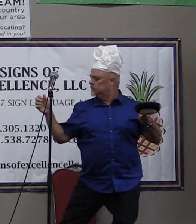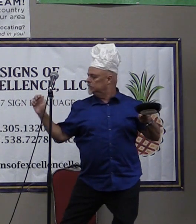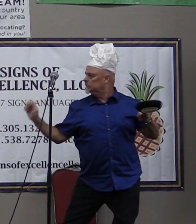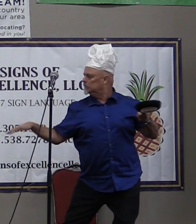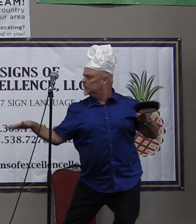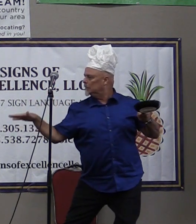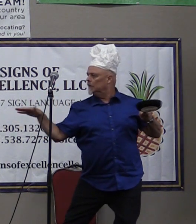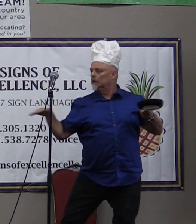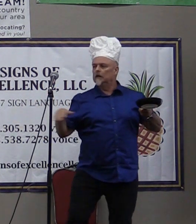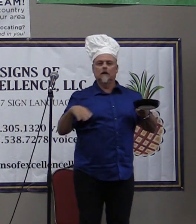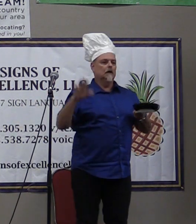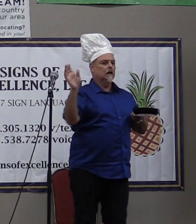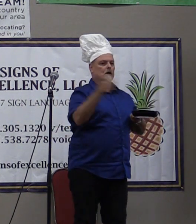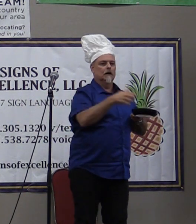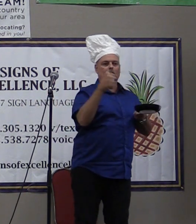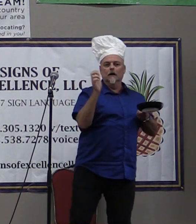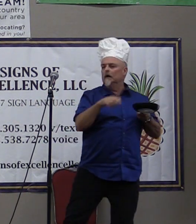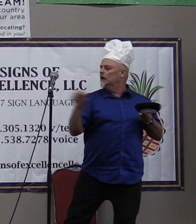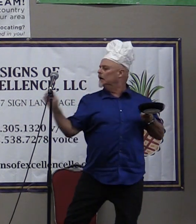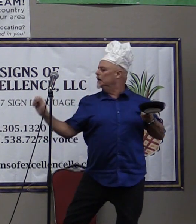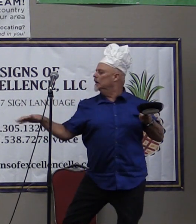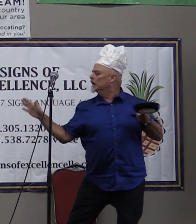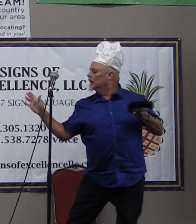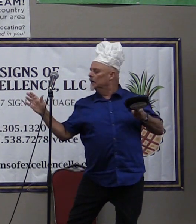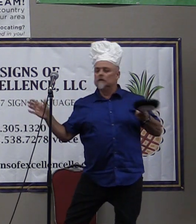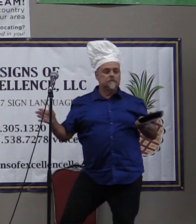it. Throw it out.